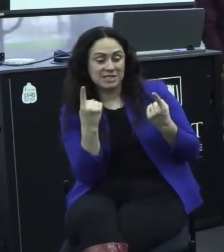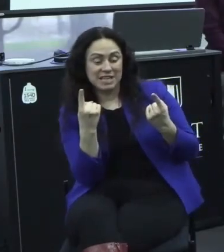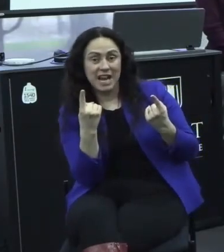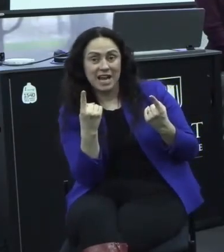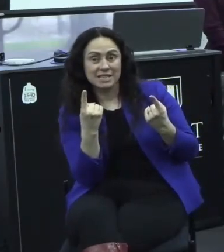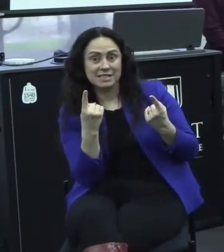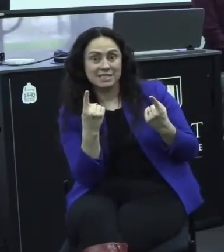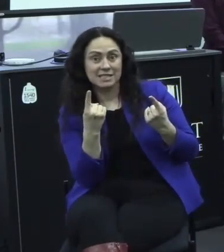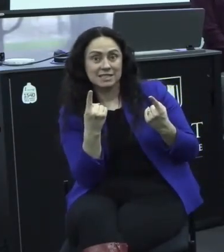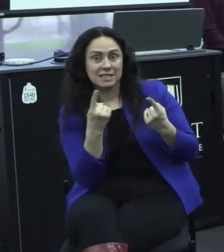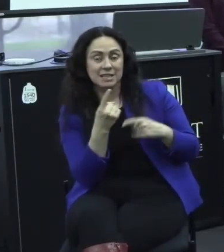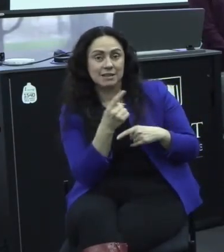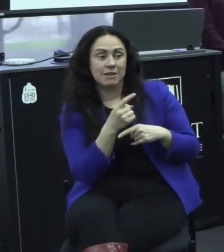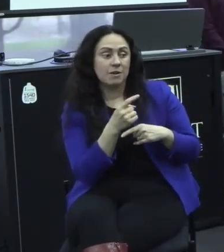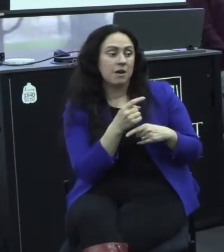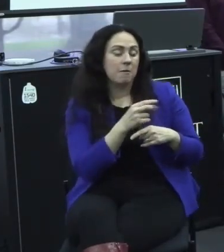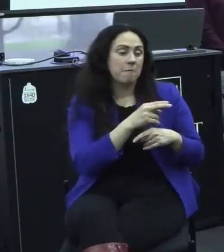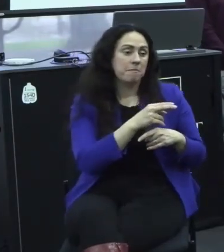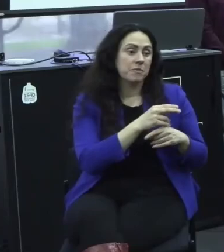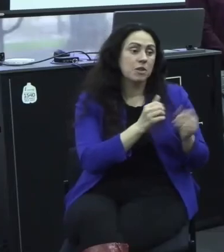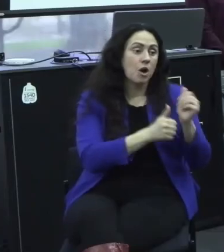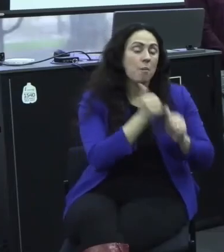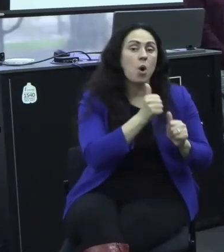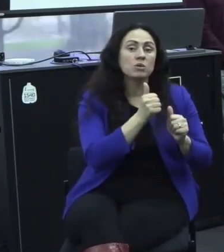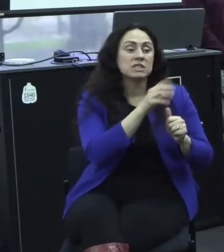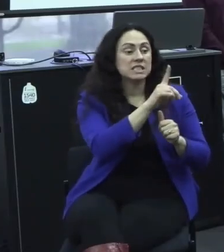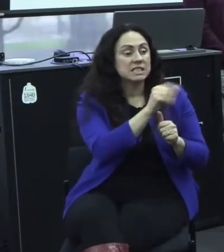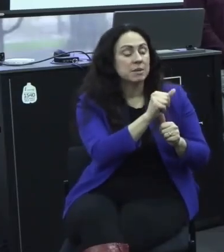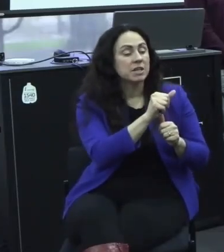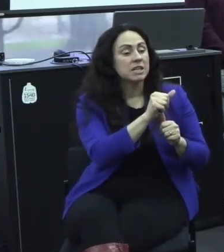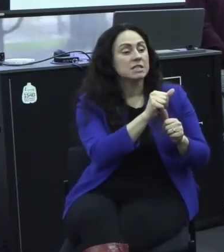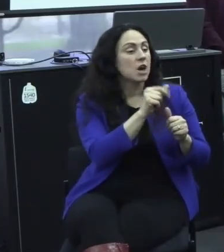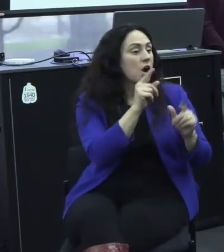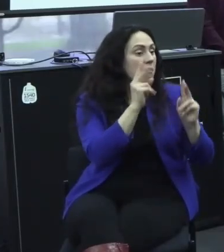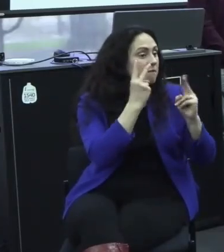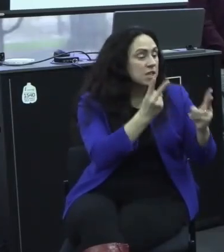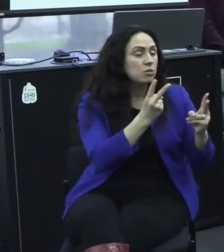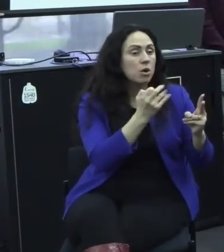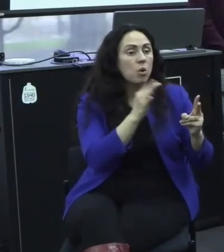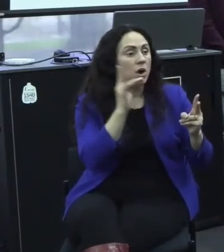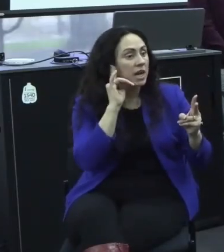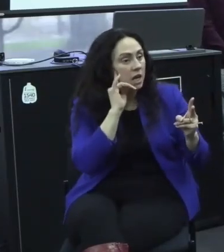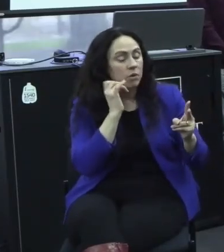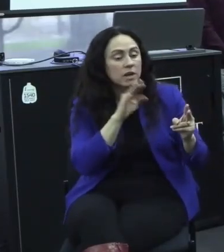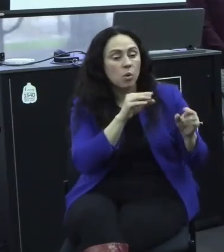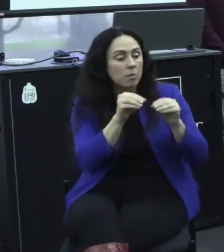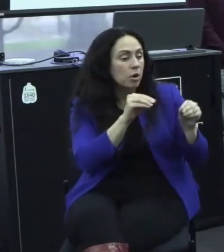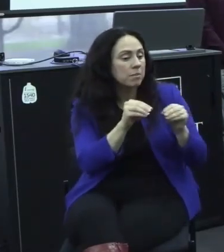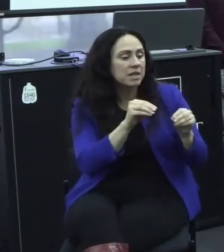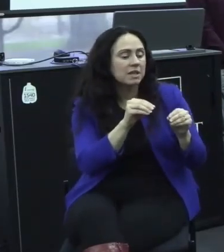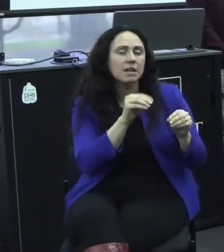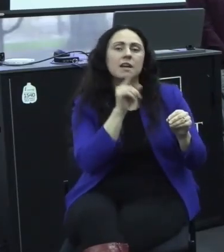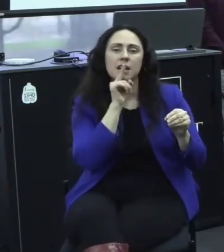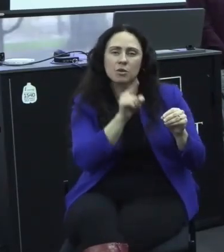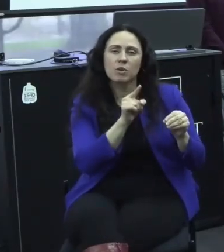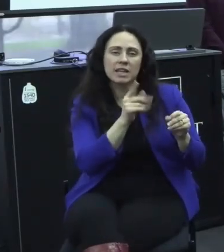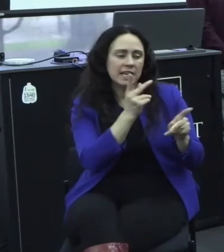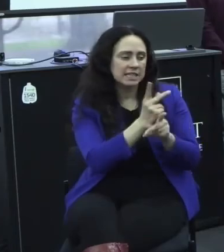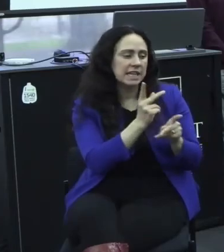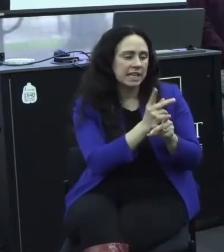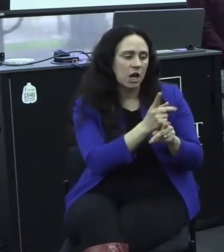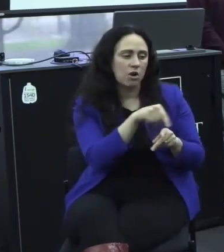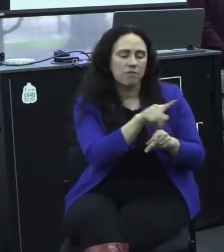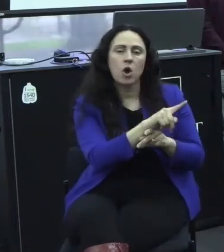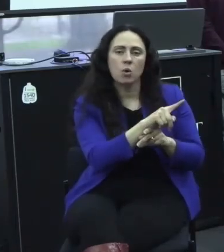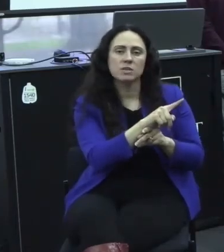the highest disabilities are visual, or their hearing, or is mobility, and literally attack those. In